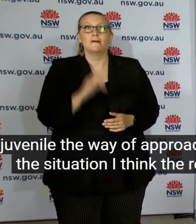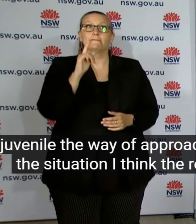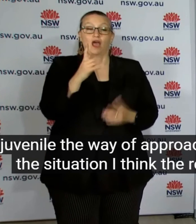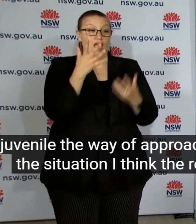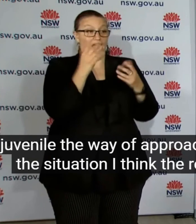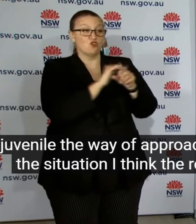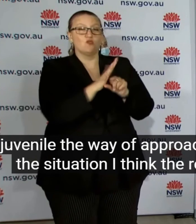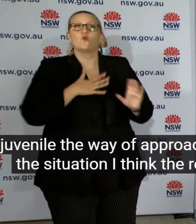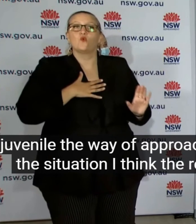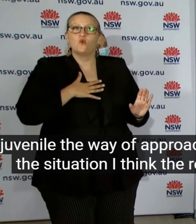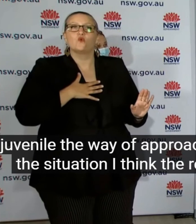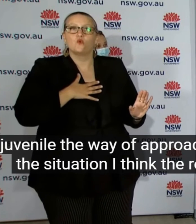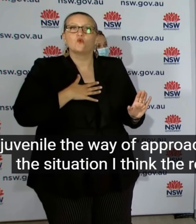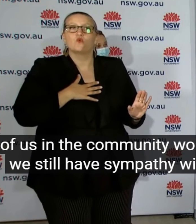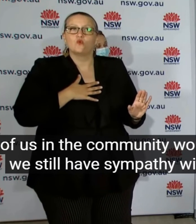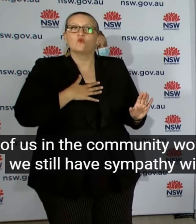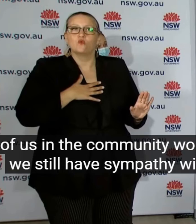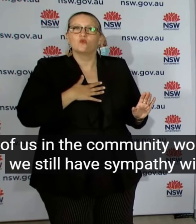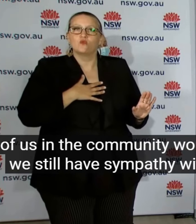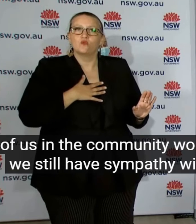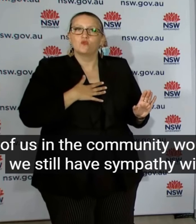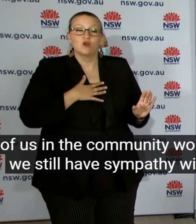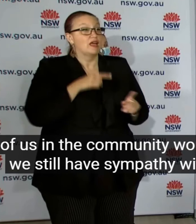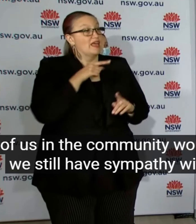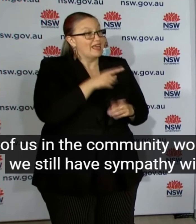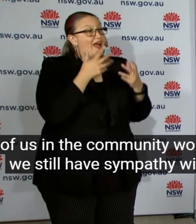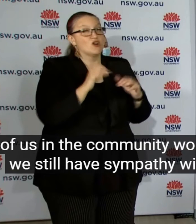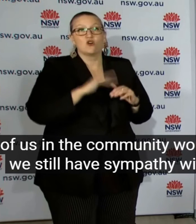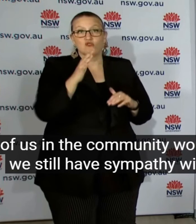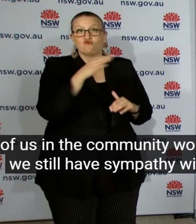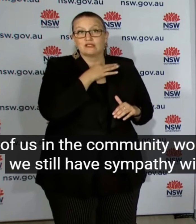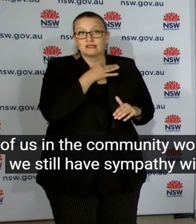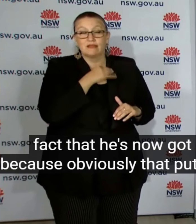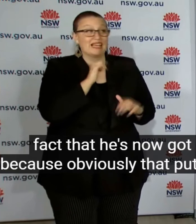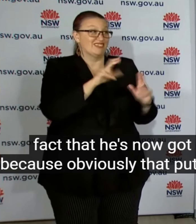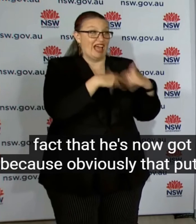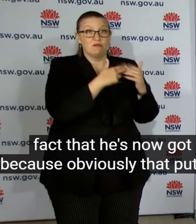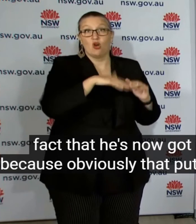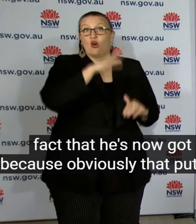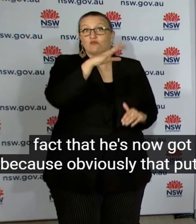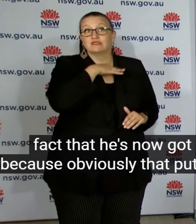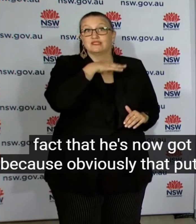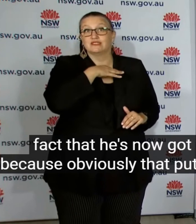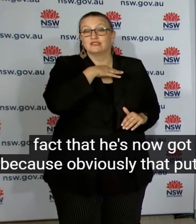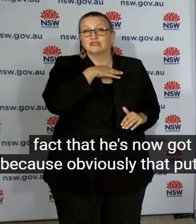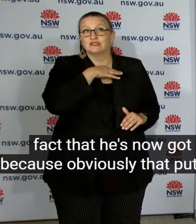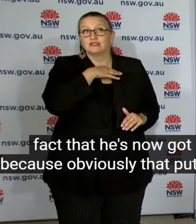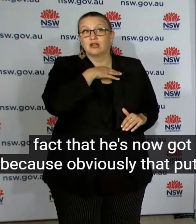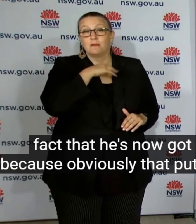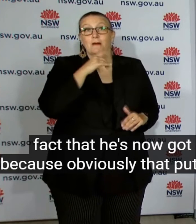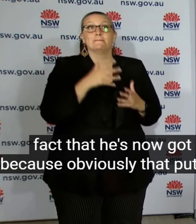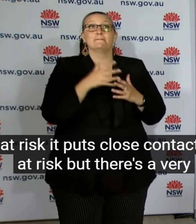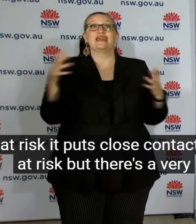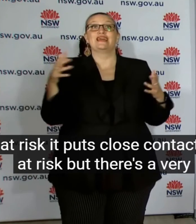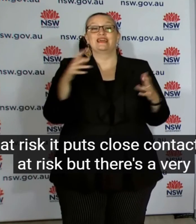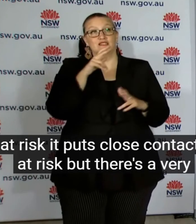now got it, because obviously that puts him at risk. It puts close contacts at risk. But there's a very strong message there, and that is don't take this trivially.